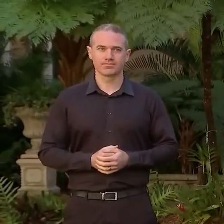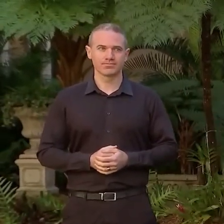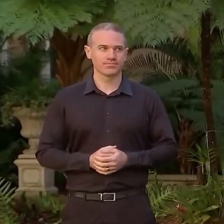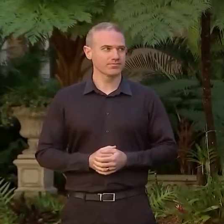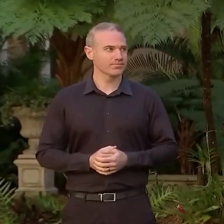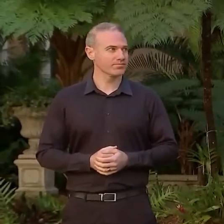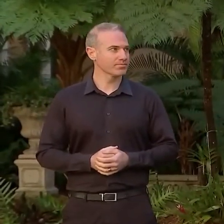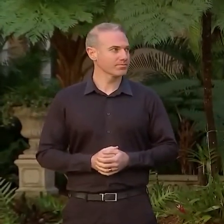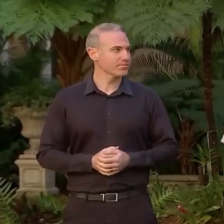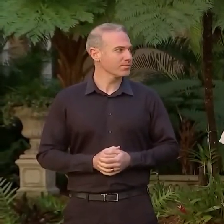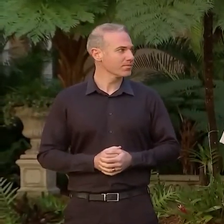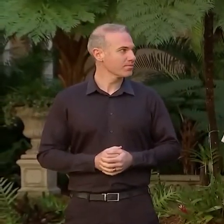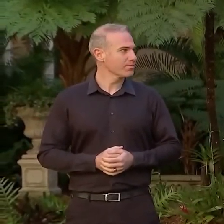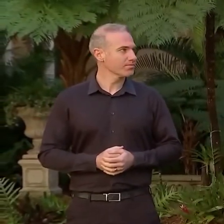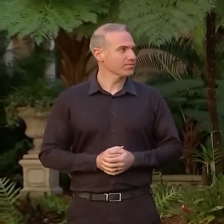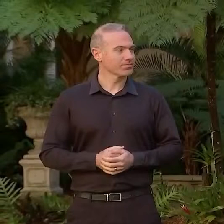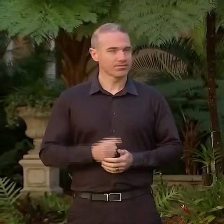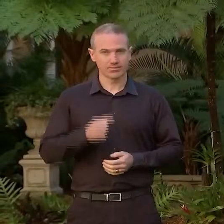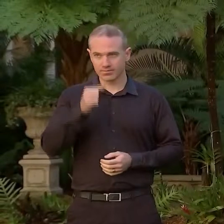We're waiting on a...